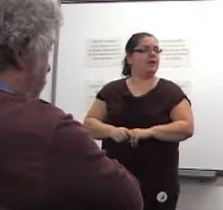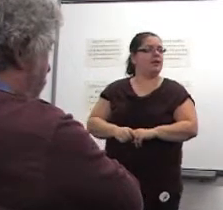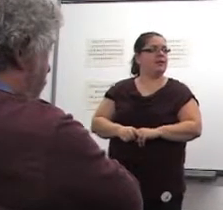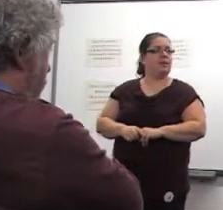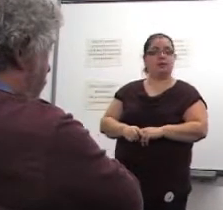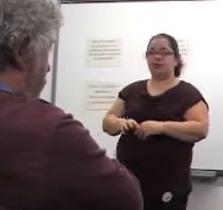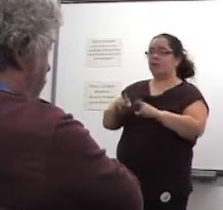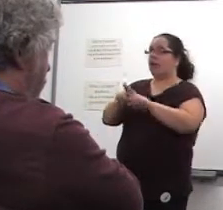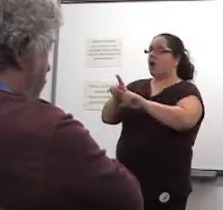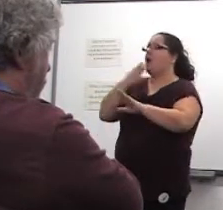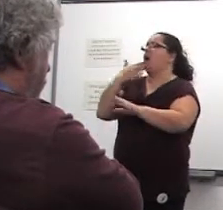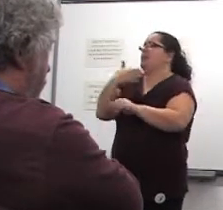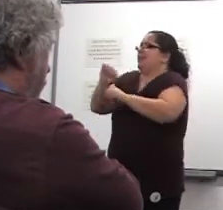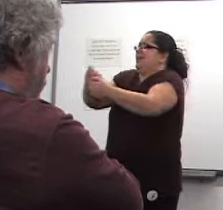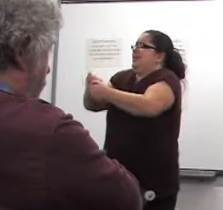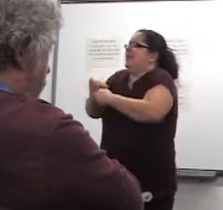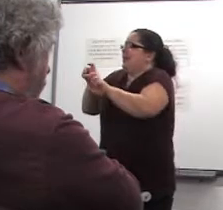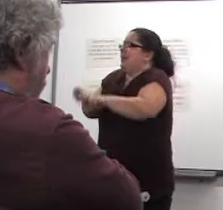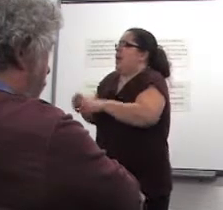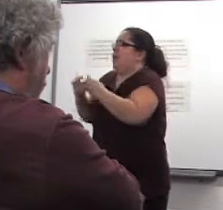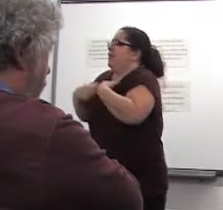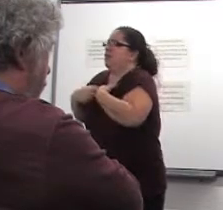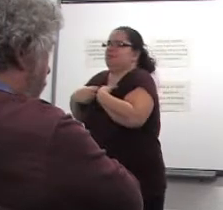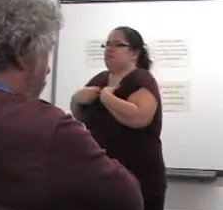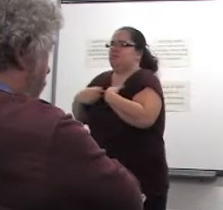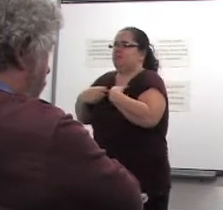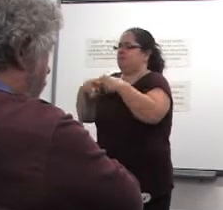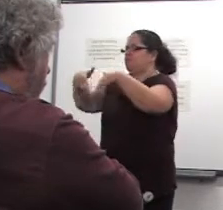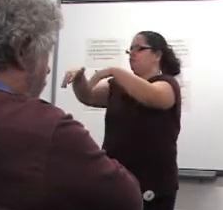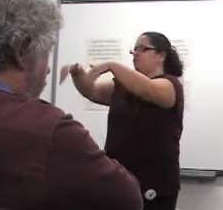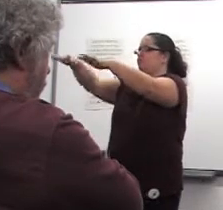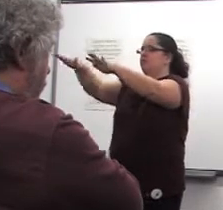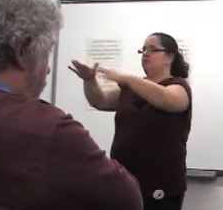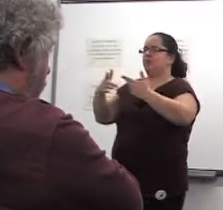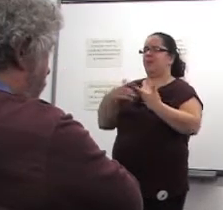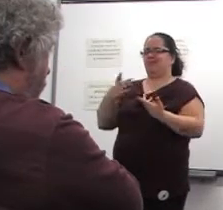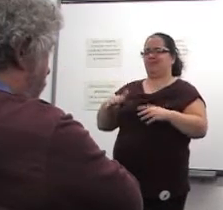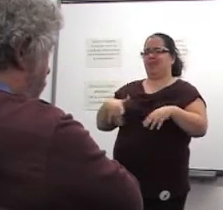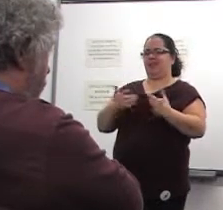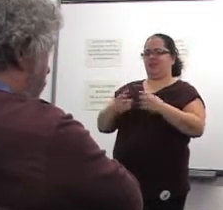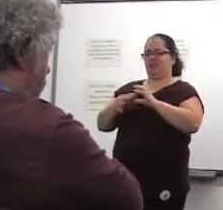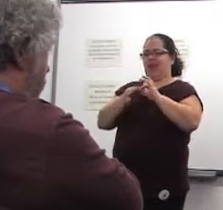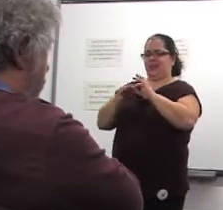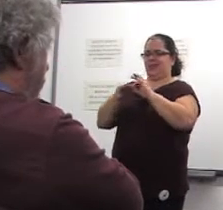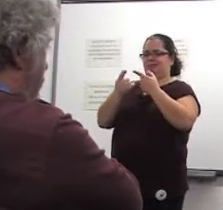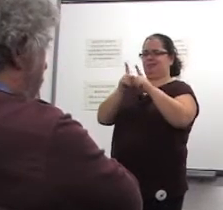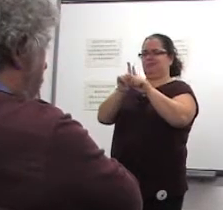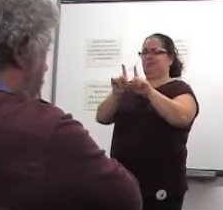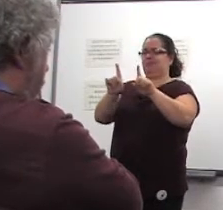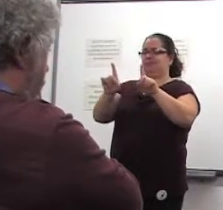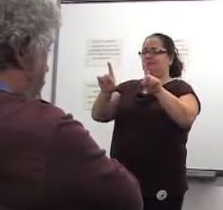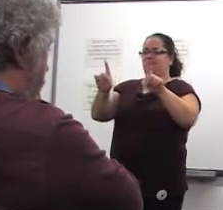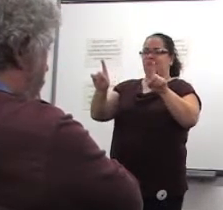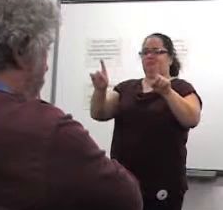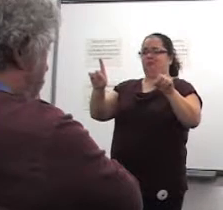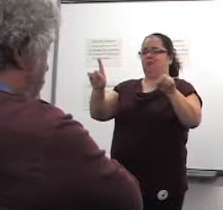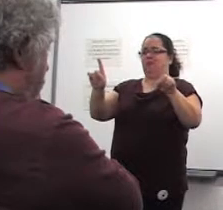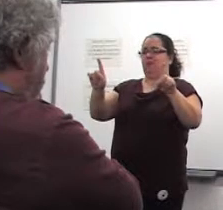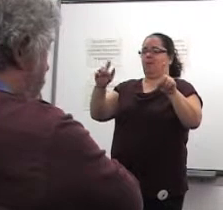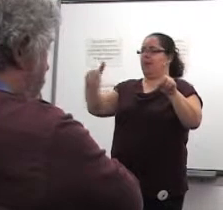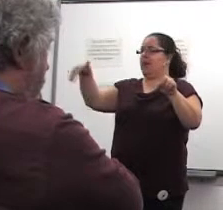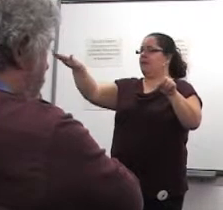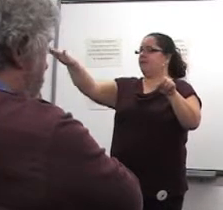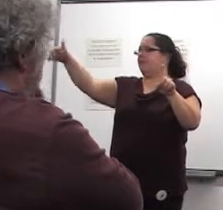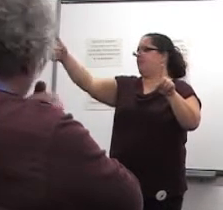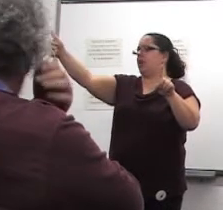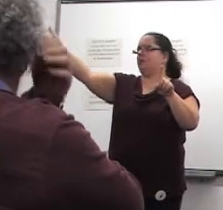He had not tried to stop her. They had grown so far apart that he hardly knew her by the time she went.